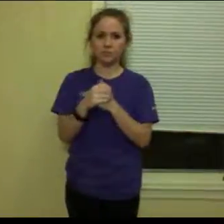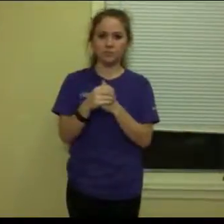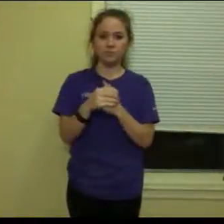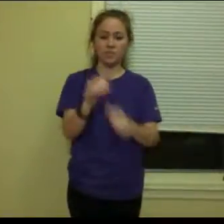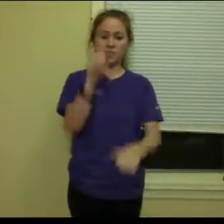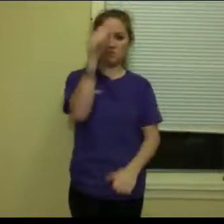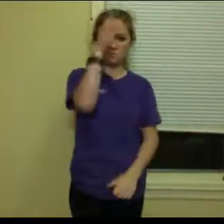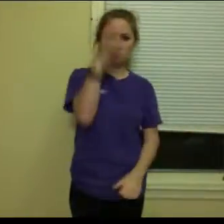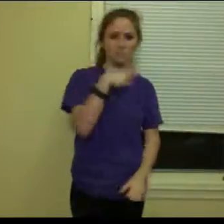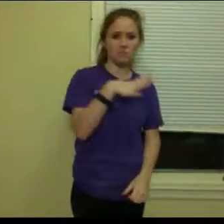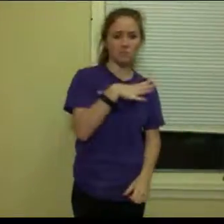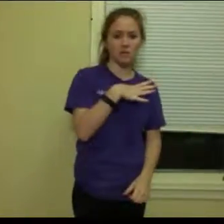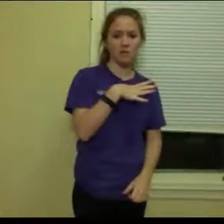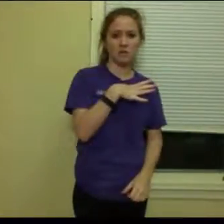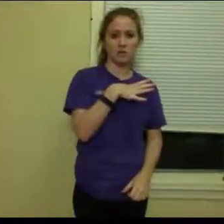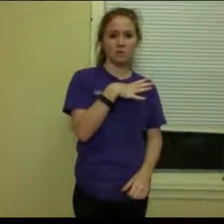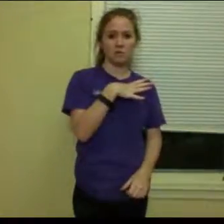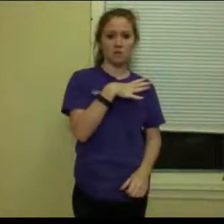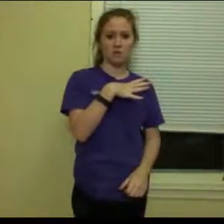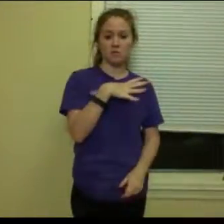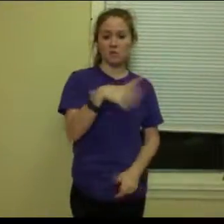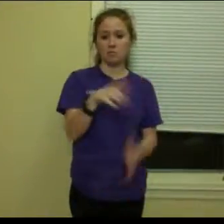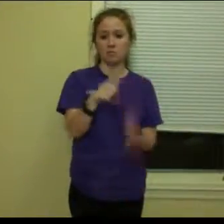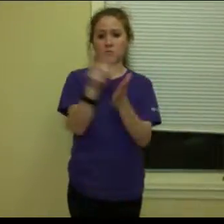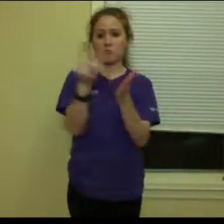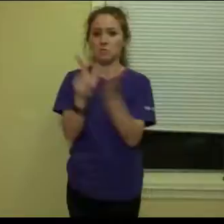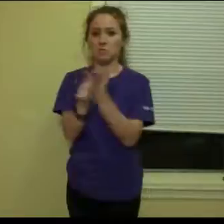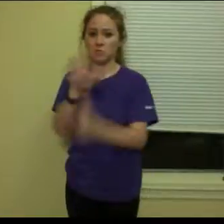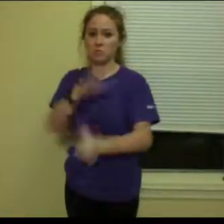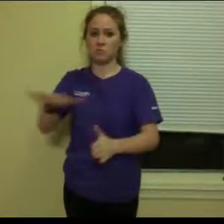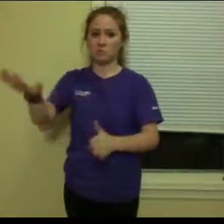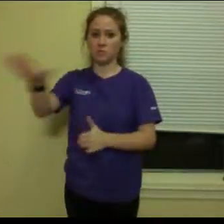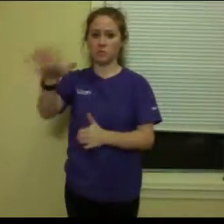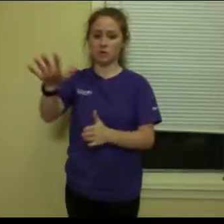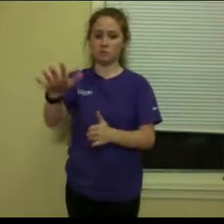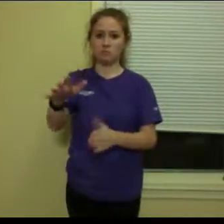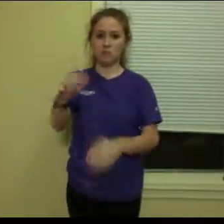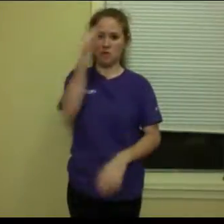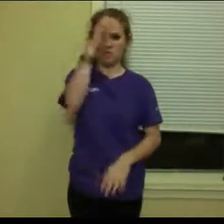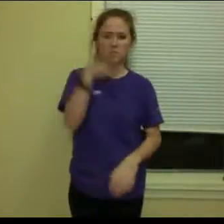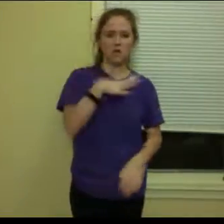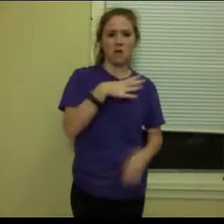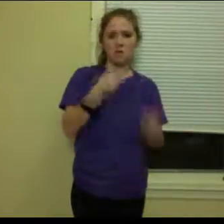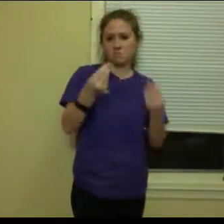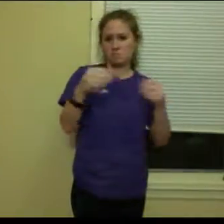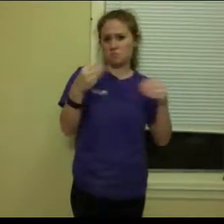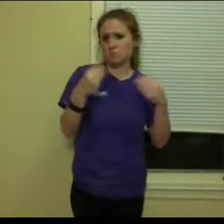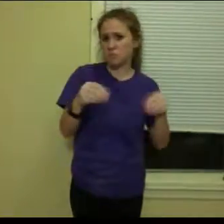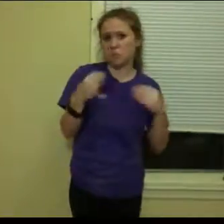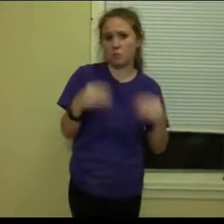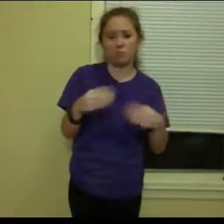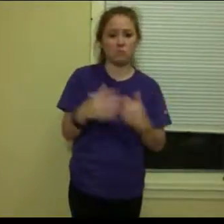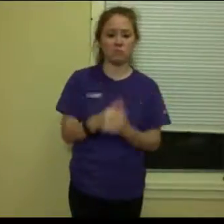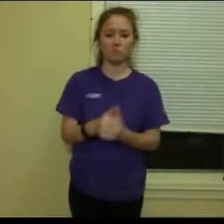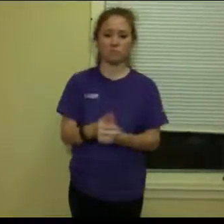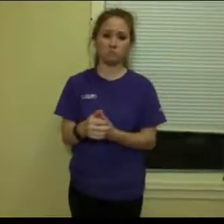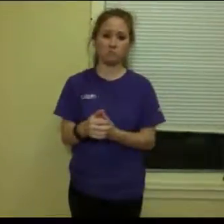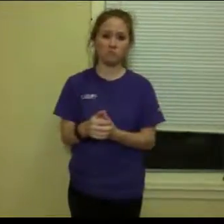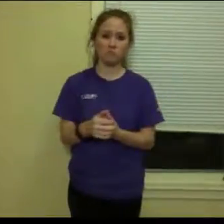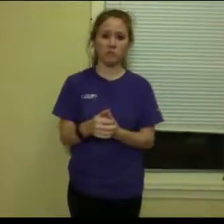When shared power happens, people come together from all sorts of different situations and societies,